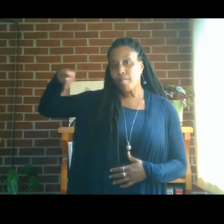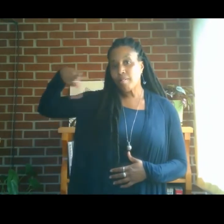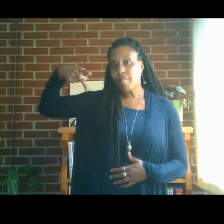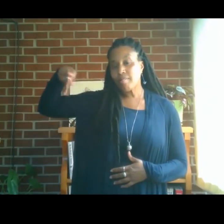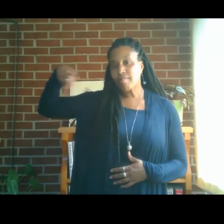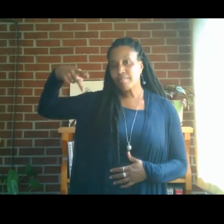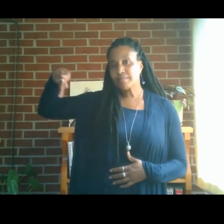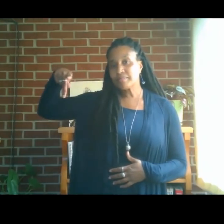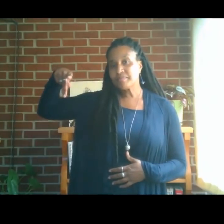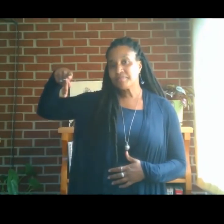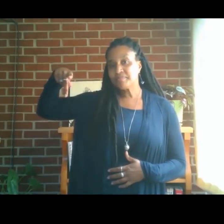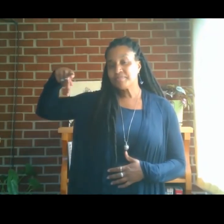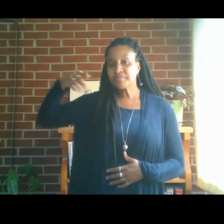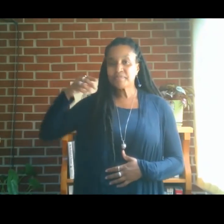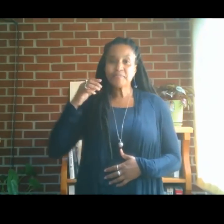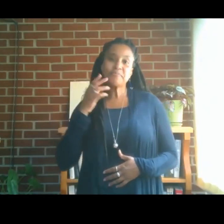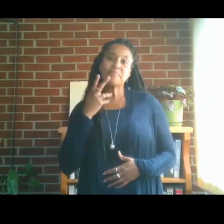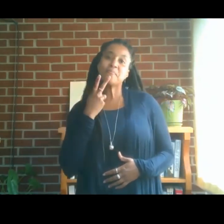purple,